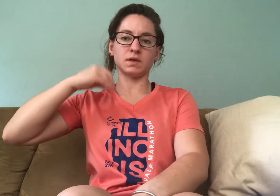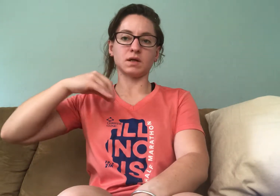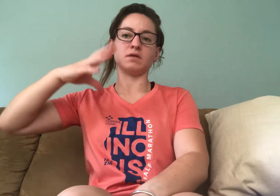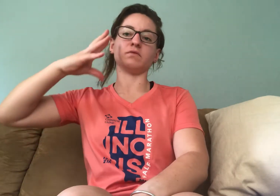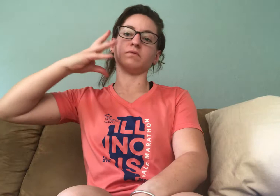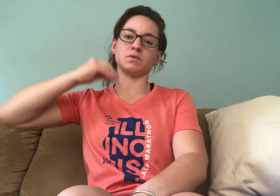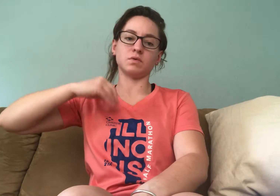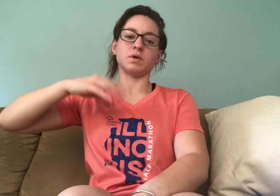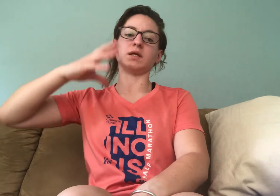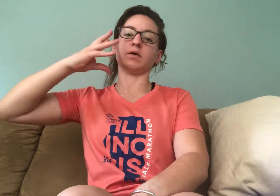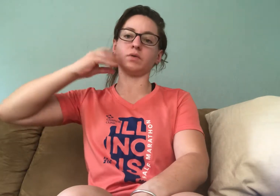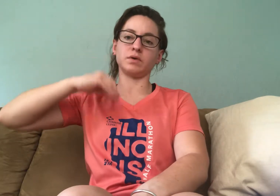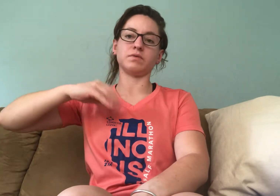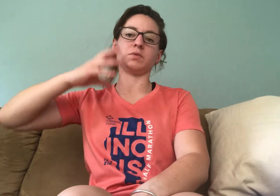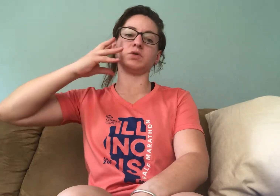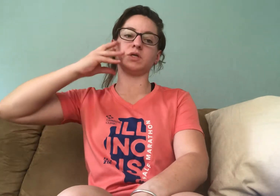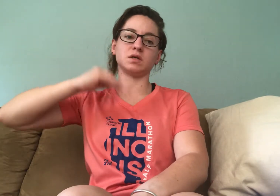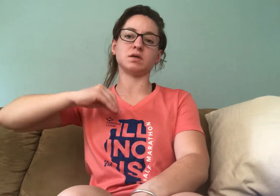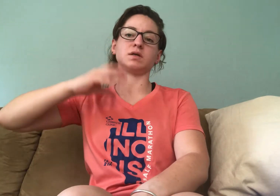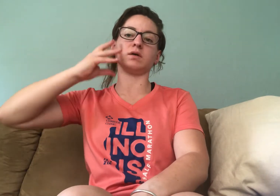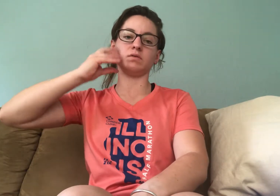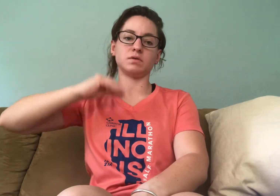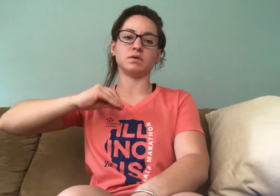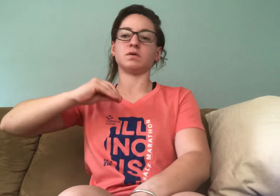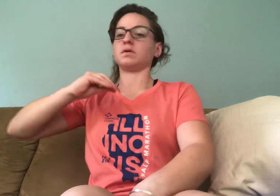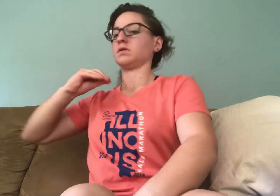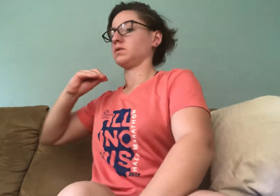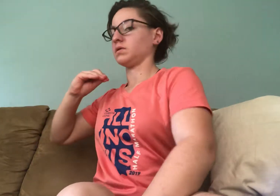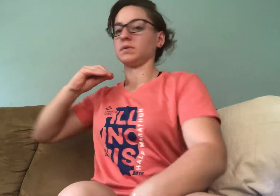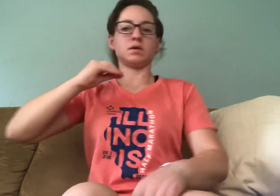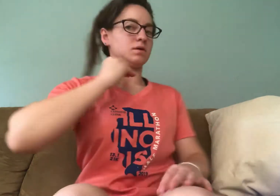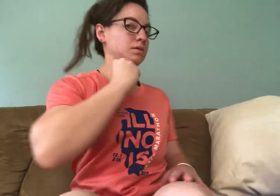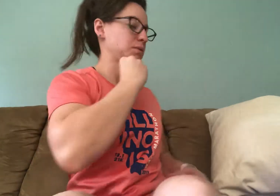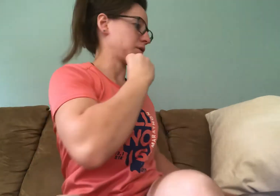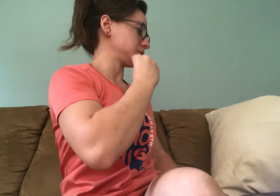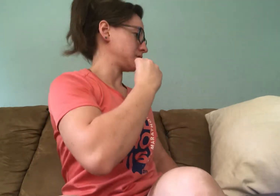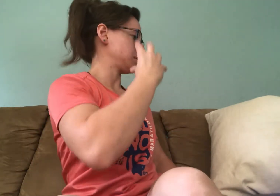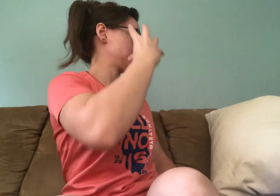Kind of going downward from your cheek, down. Okay.